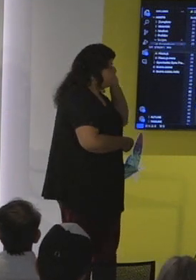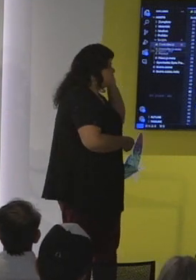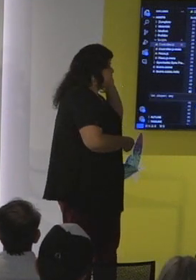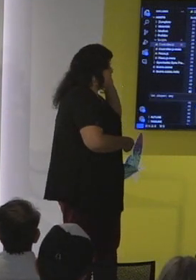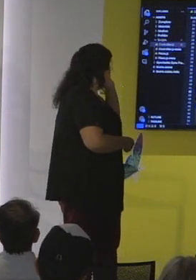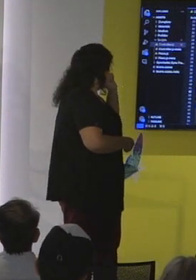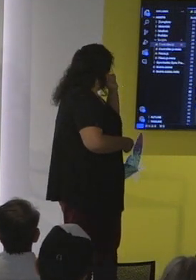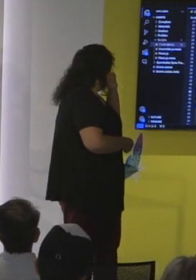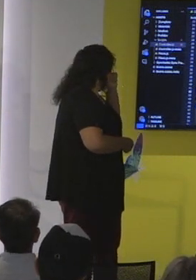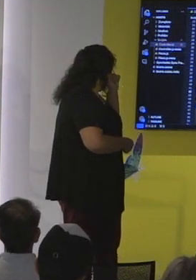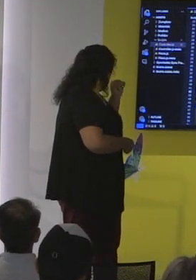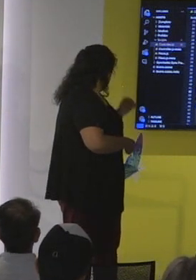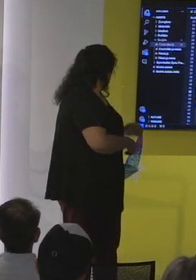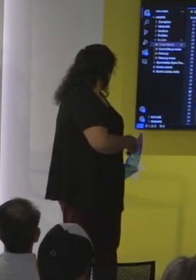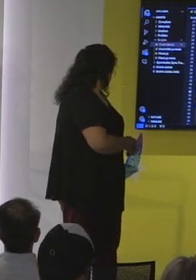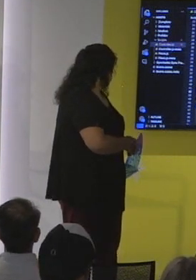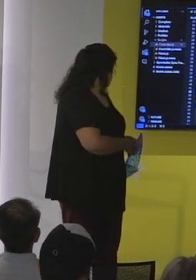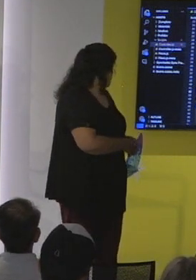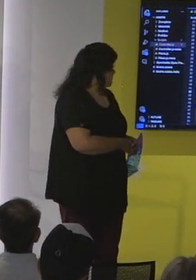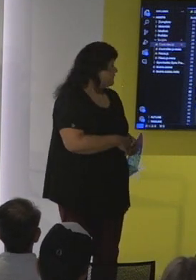the player is O,